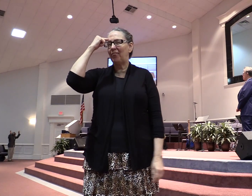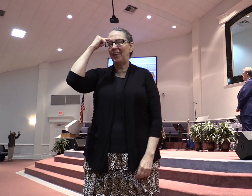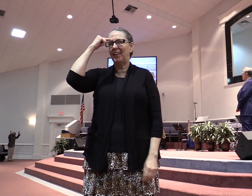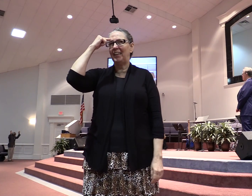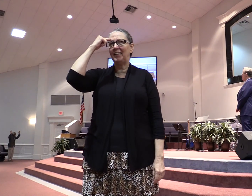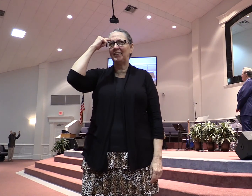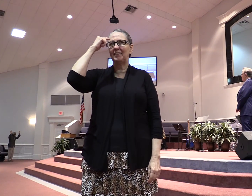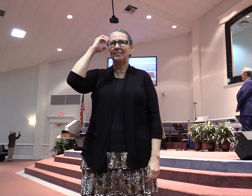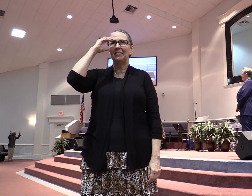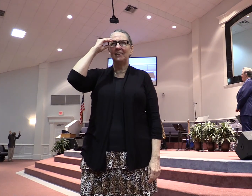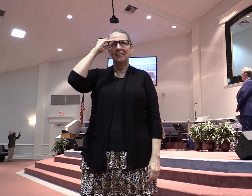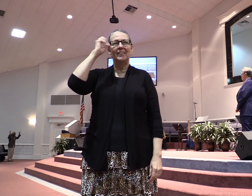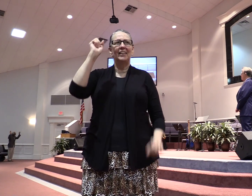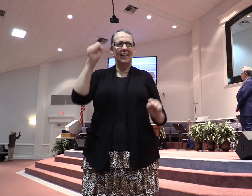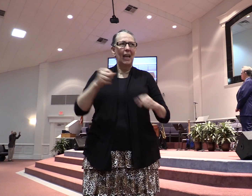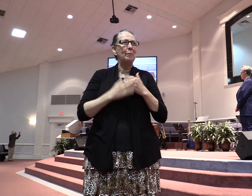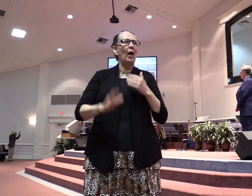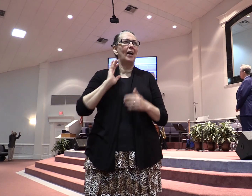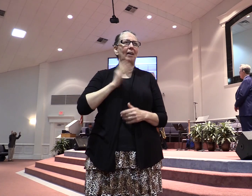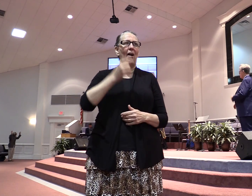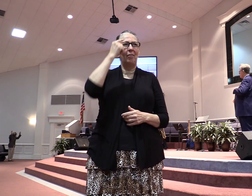or think.